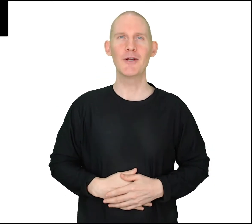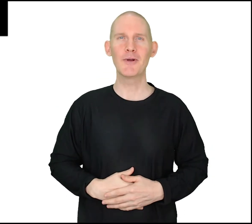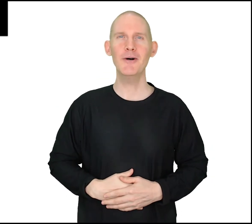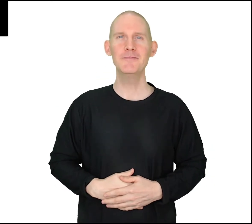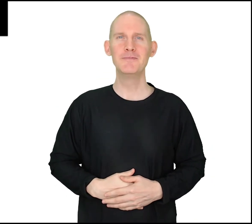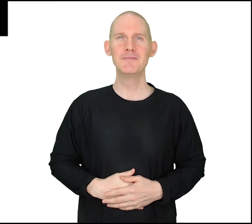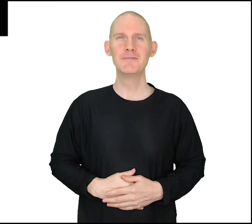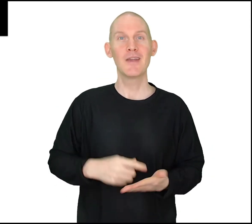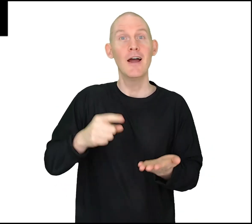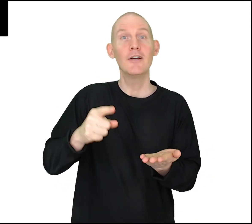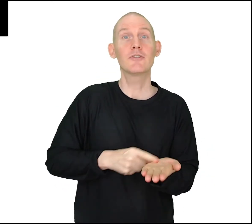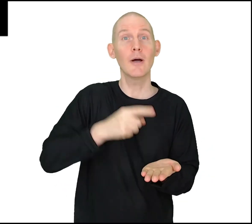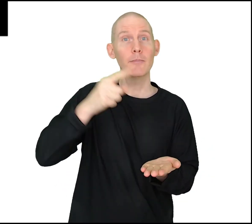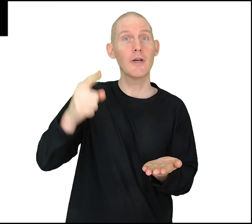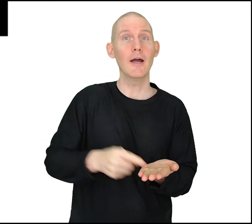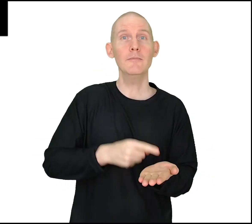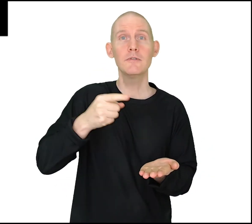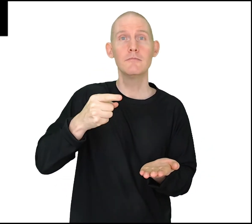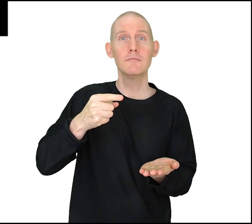go. Sometimes.